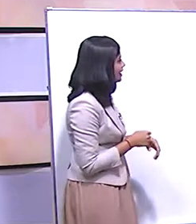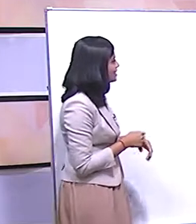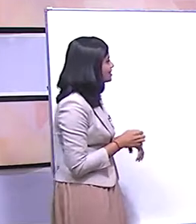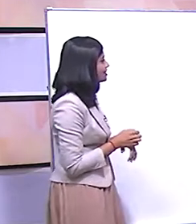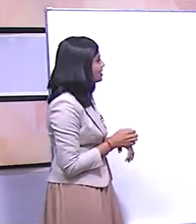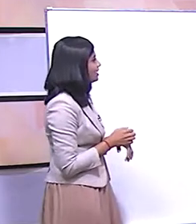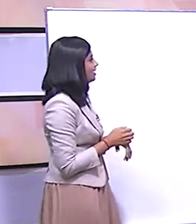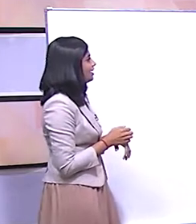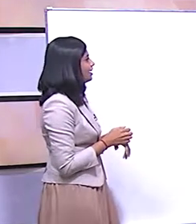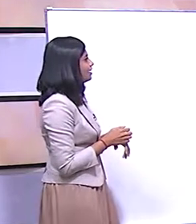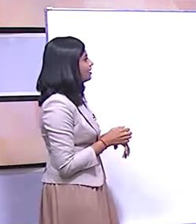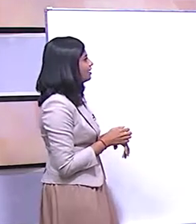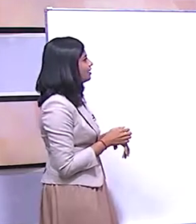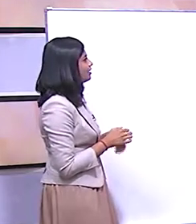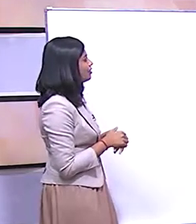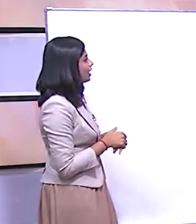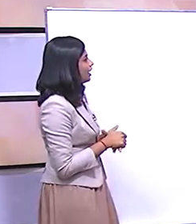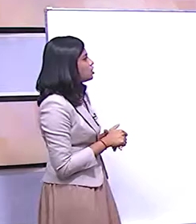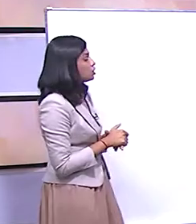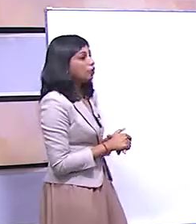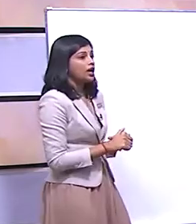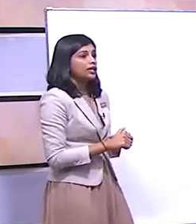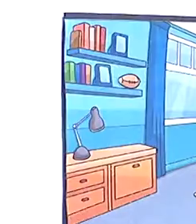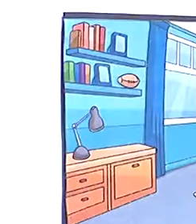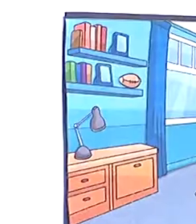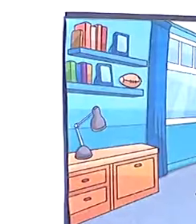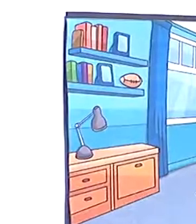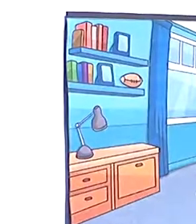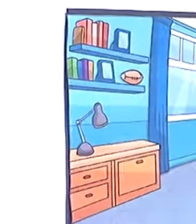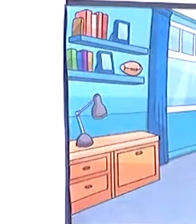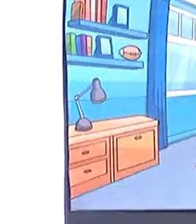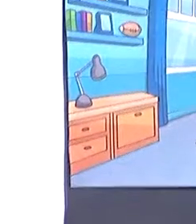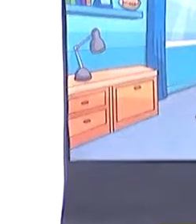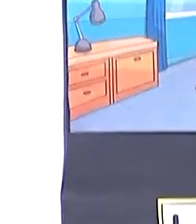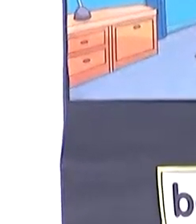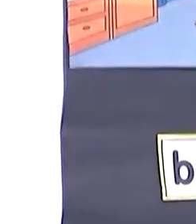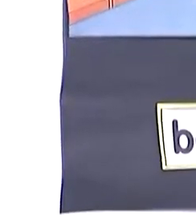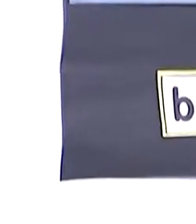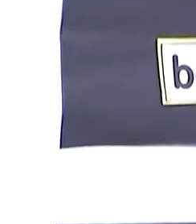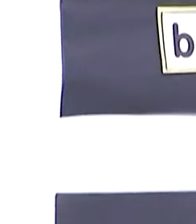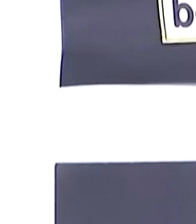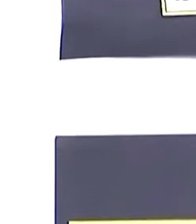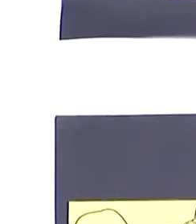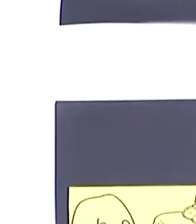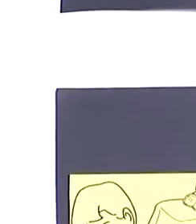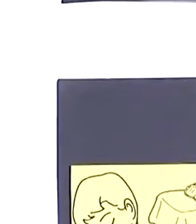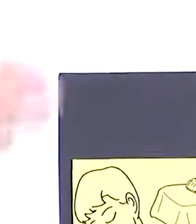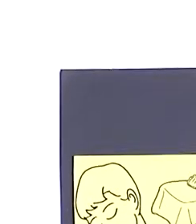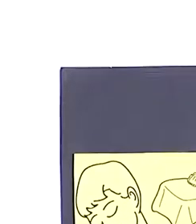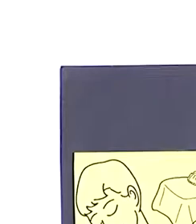Yes. Okay. Okay. So, Sister Mira has choose the first picture here. This